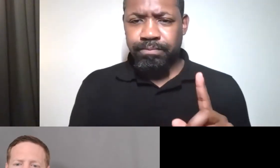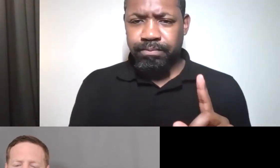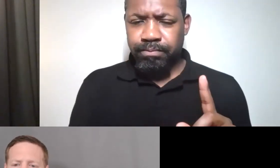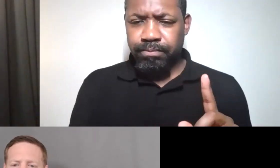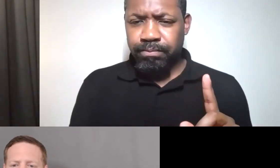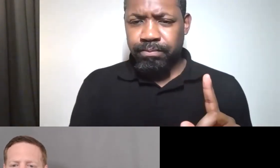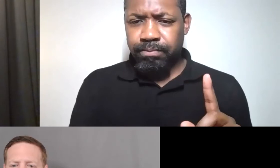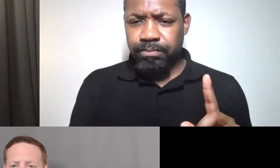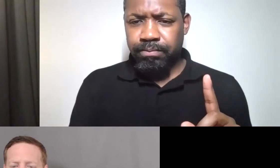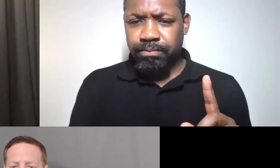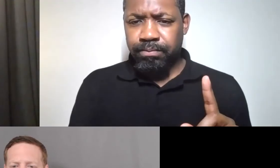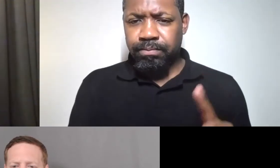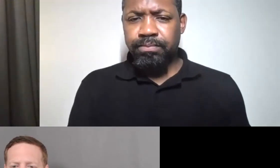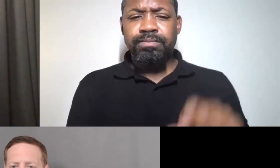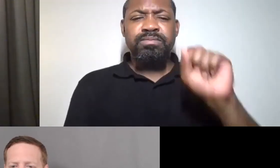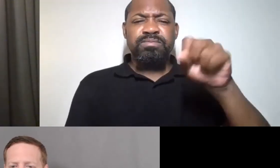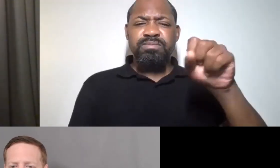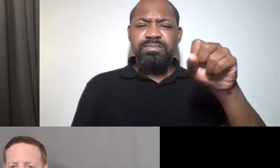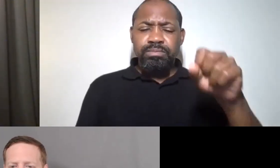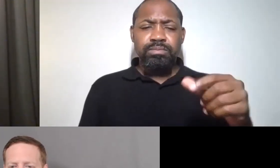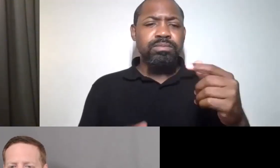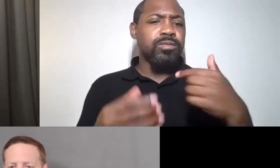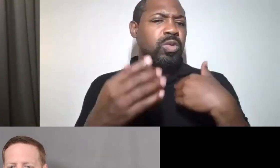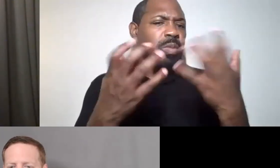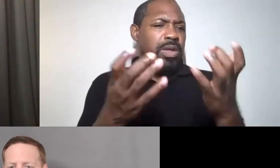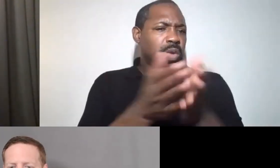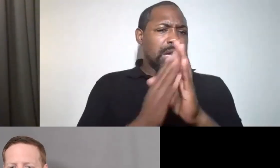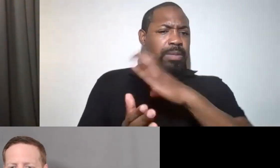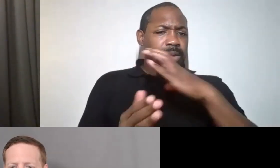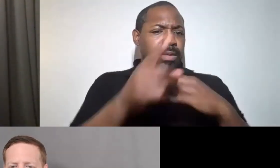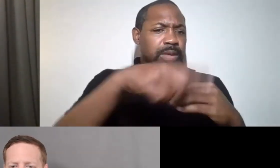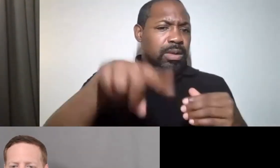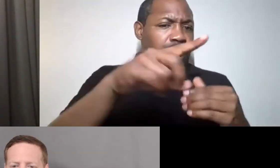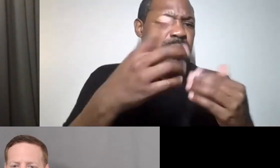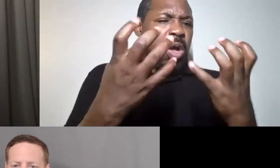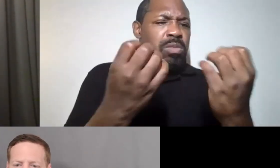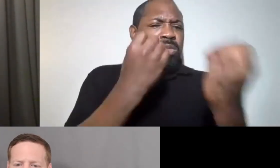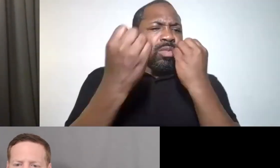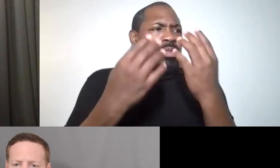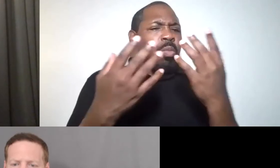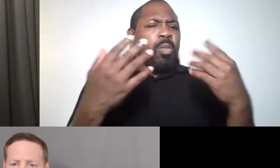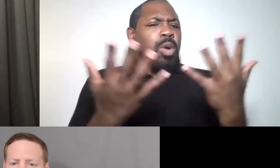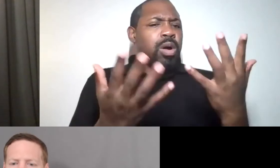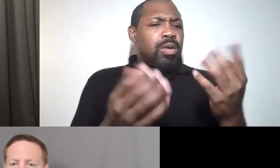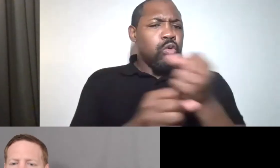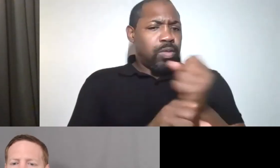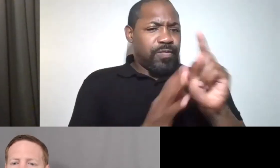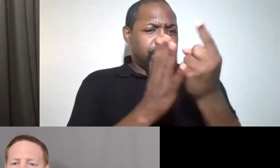commissioners. Ernest is saying yes, one moment. So I do want to ask the commission to give me